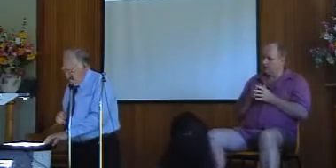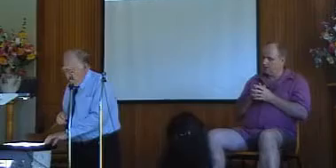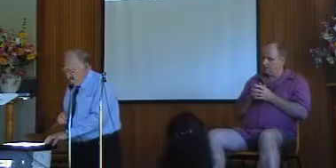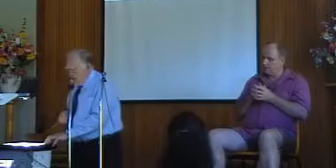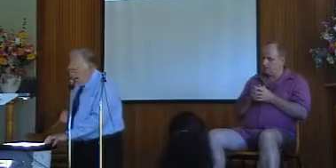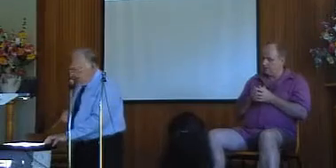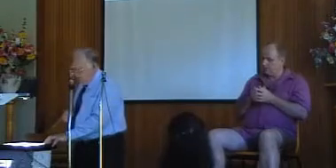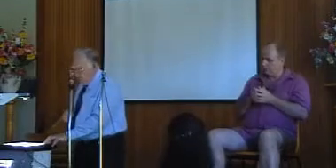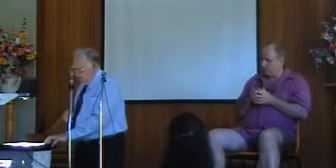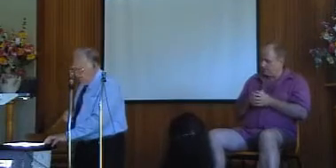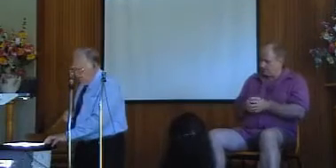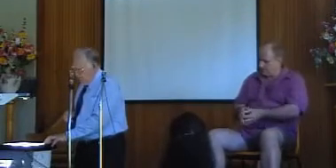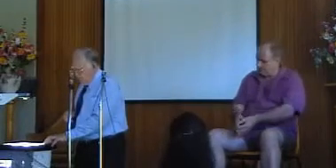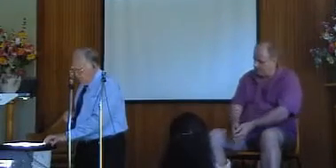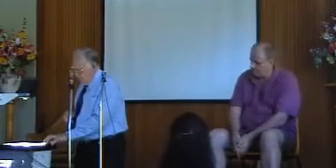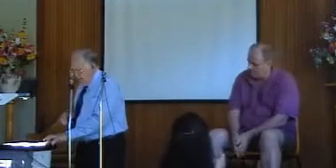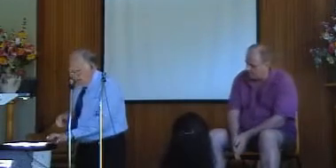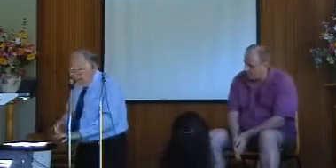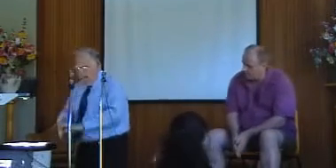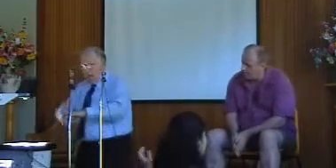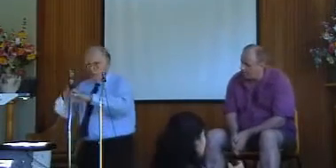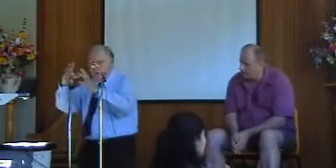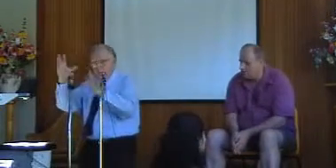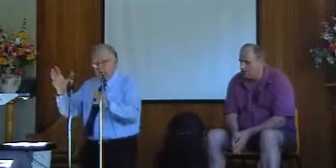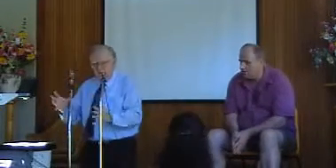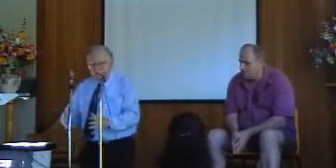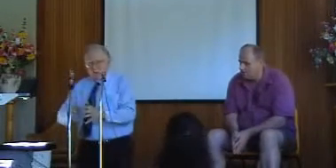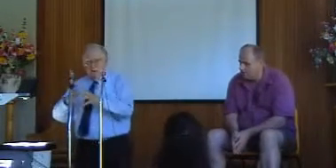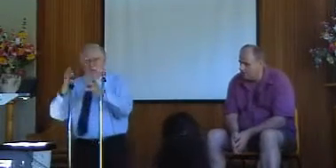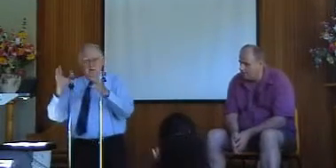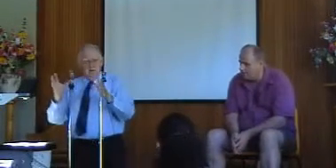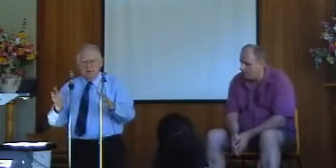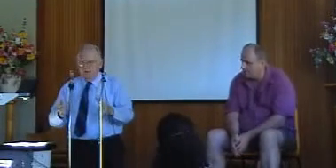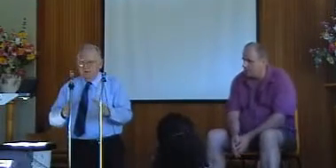brother. The first thing Andrew did, this is after he had his meeting with